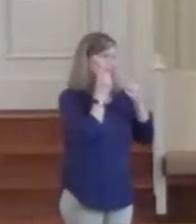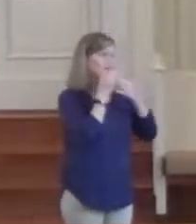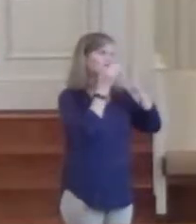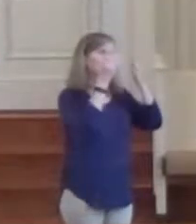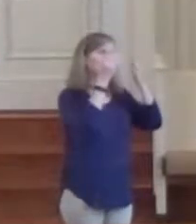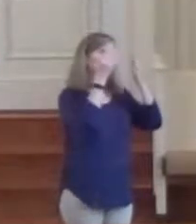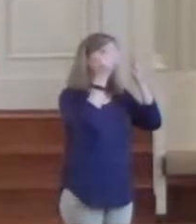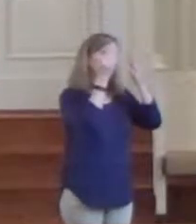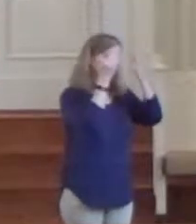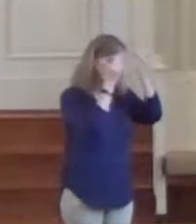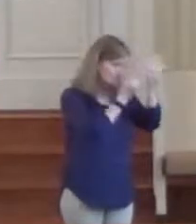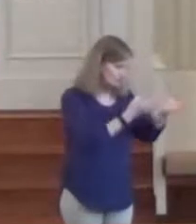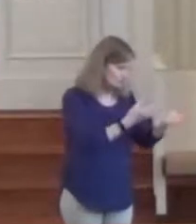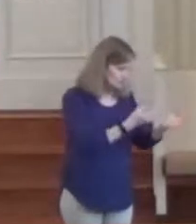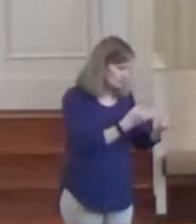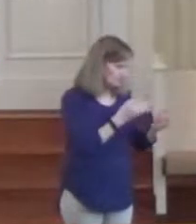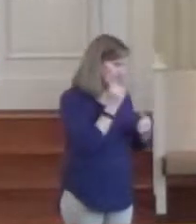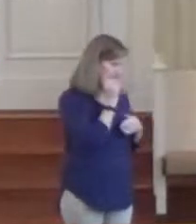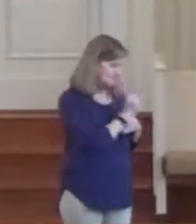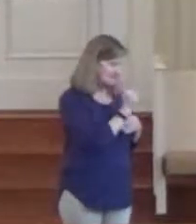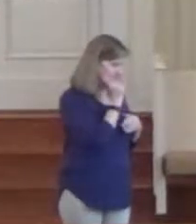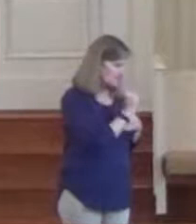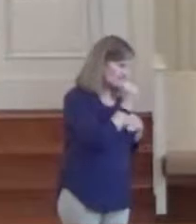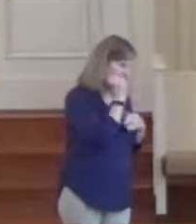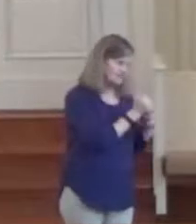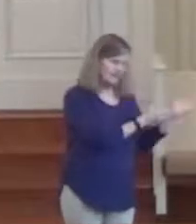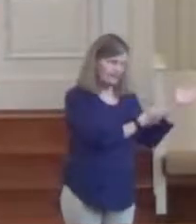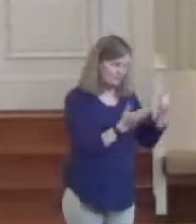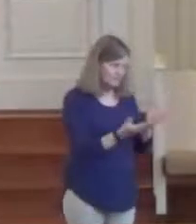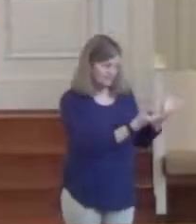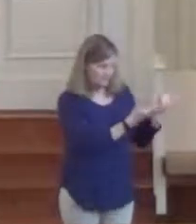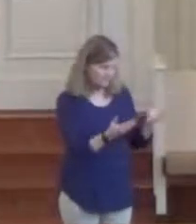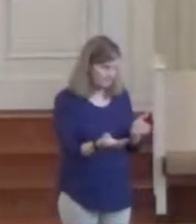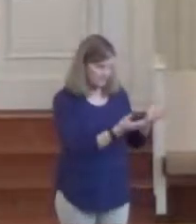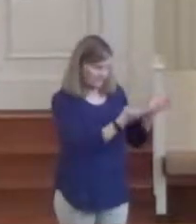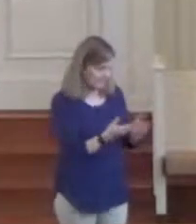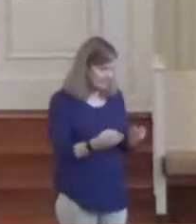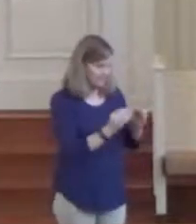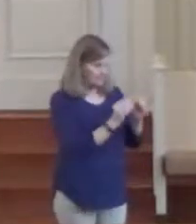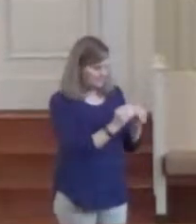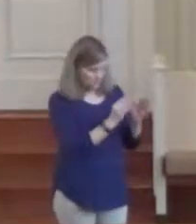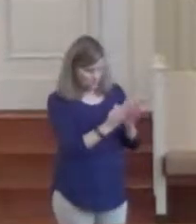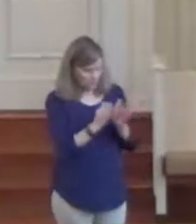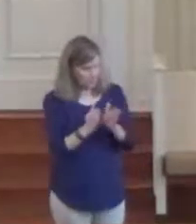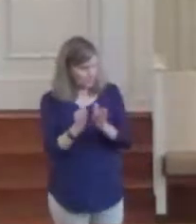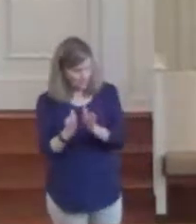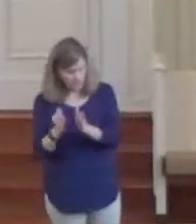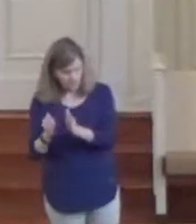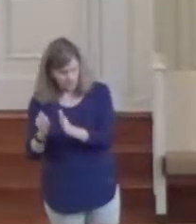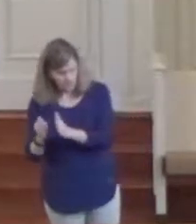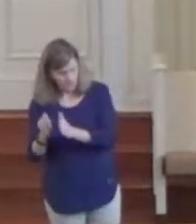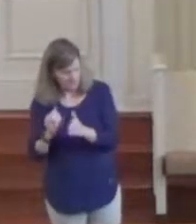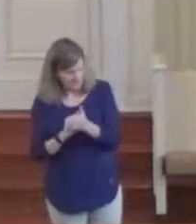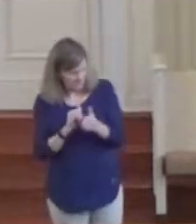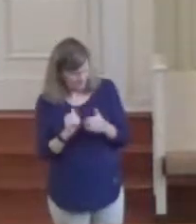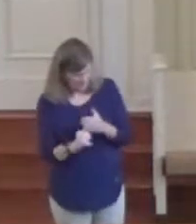that we perform. That day after day after day, we are bringing increasing order to that which is constantly threatened with disorder. That